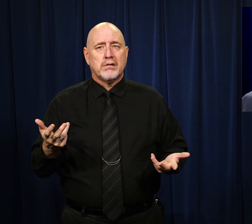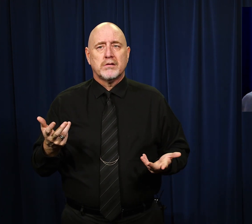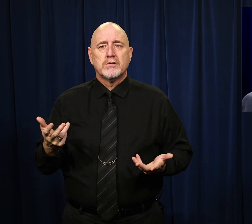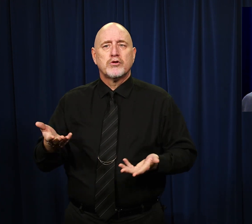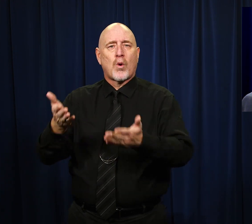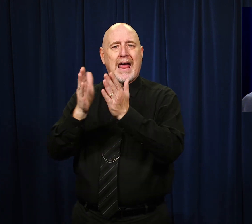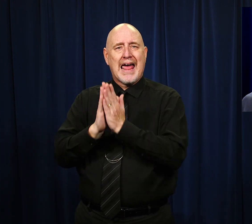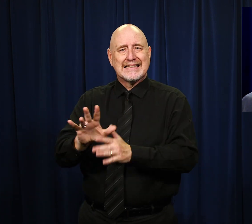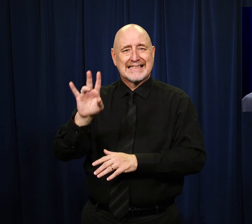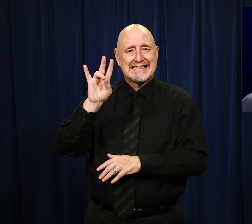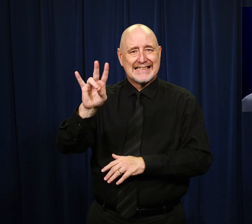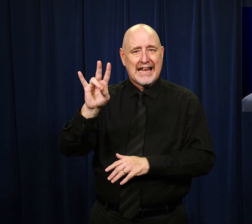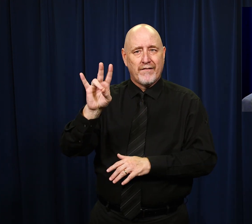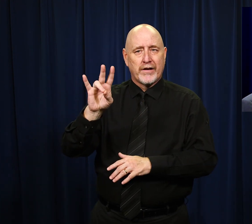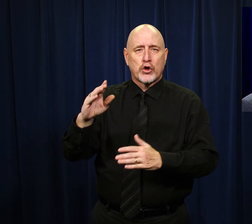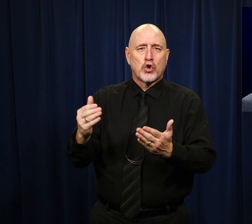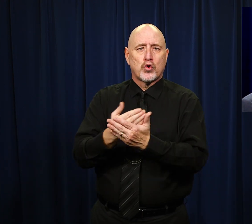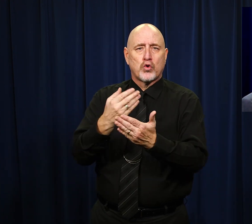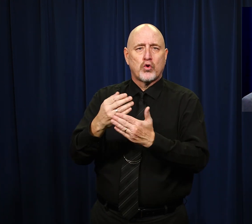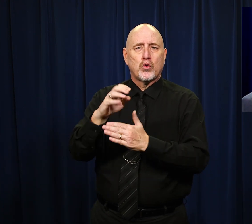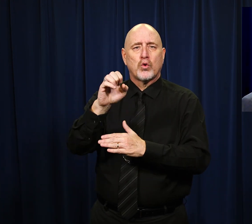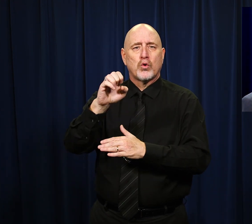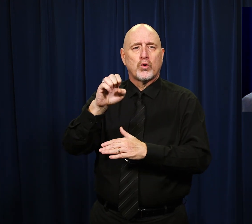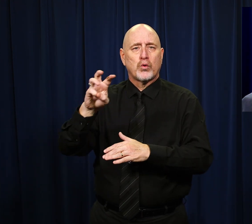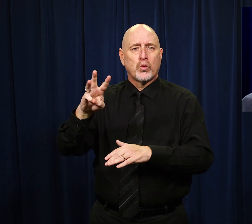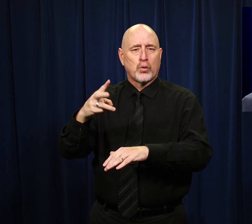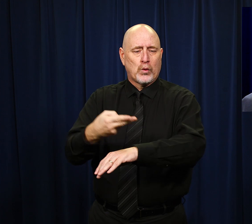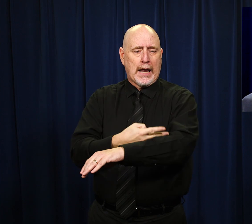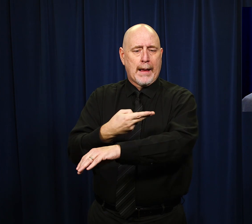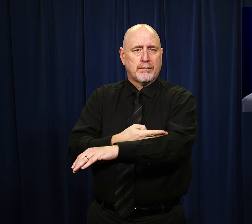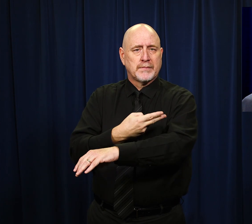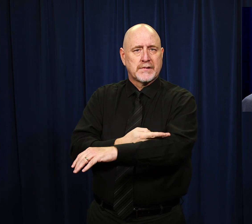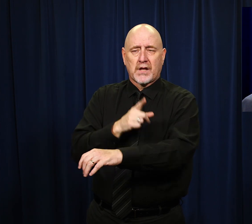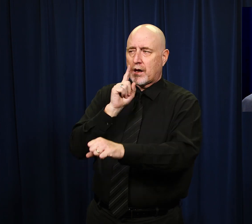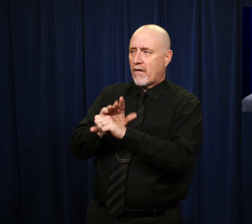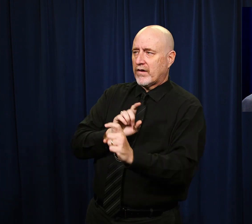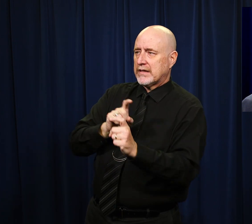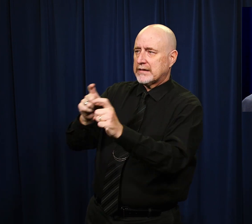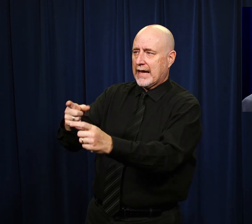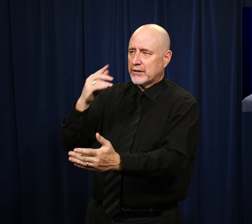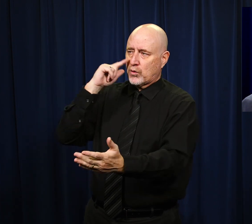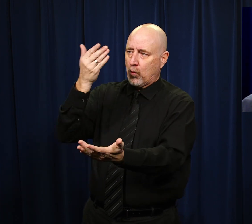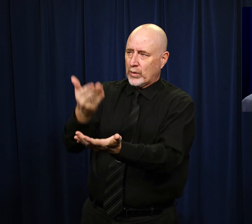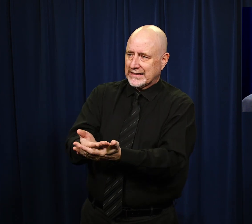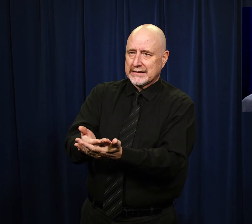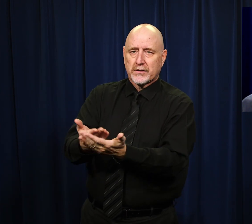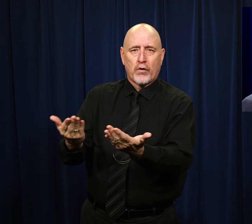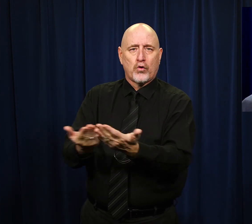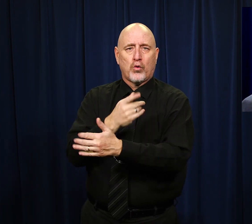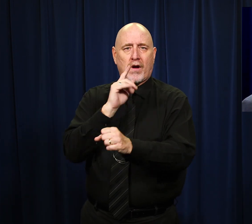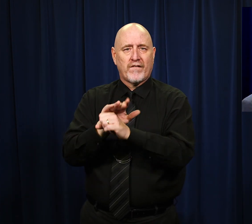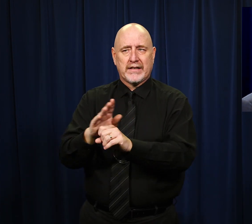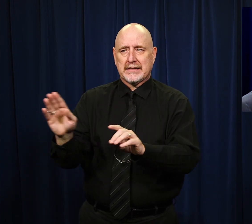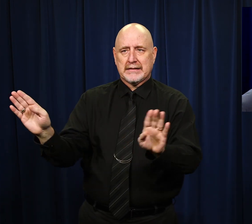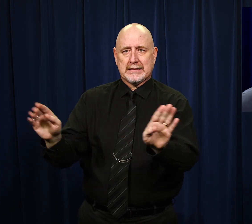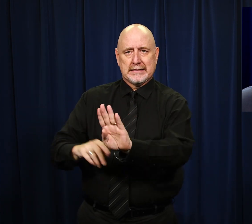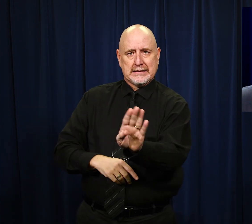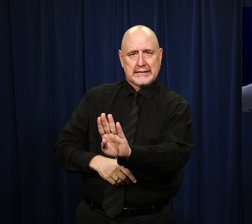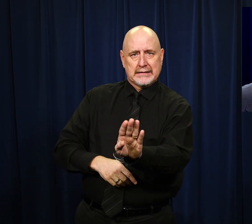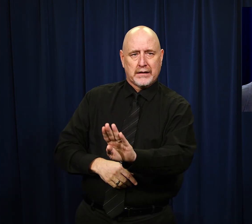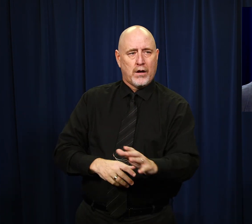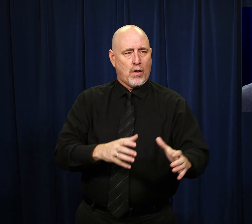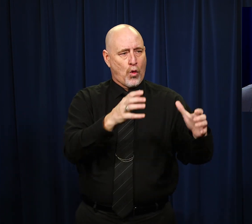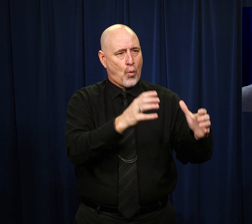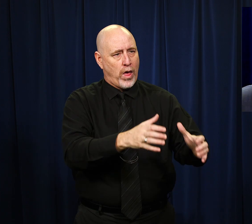adds 7 ewe lambs to this covenant as a witness that really these